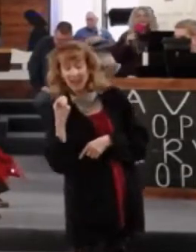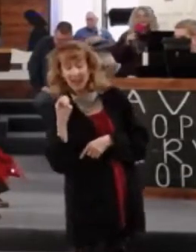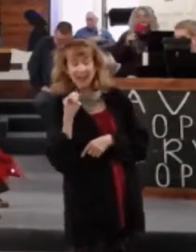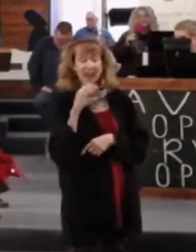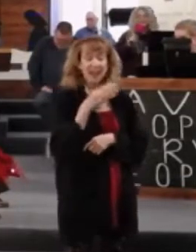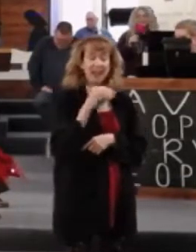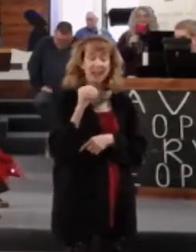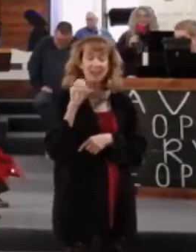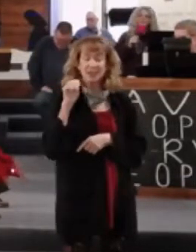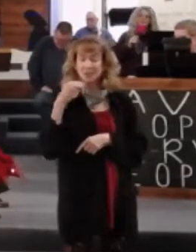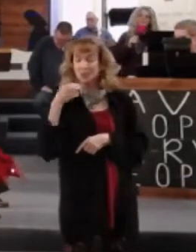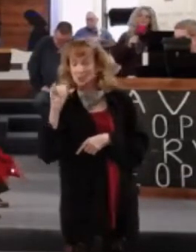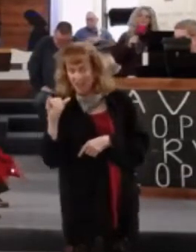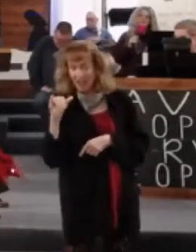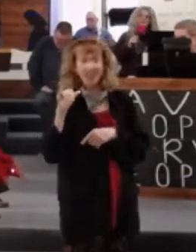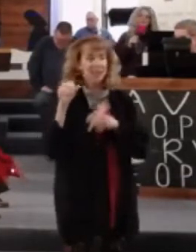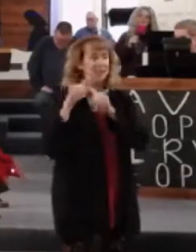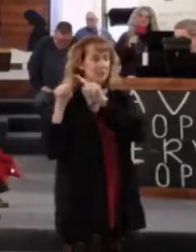and, you know,